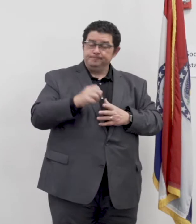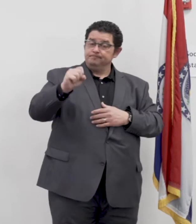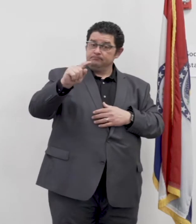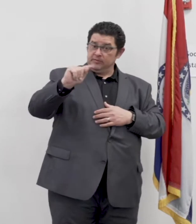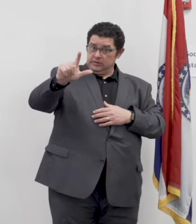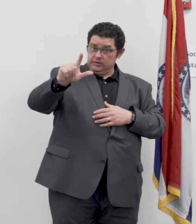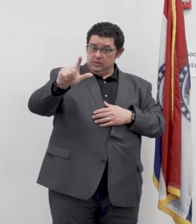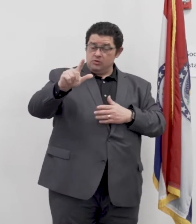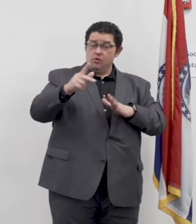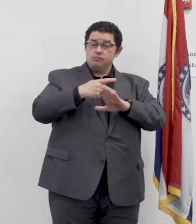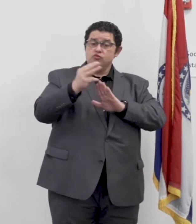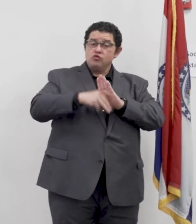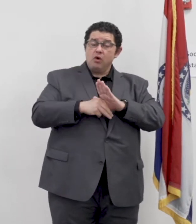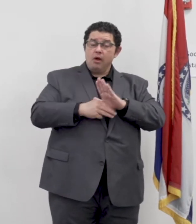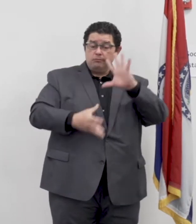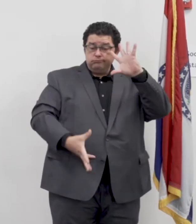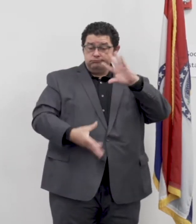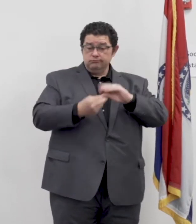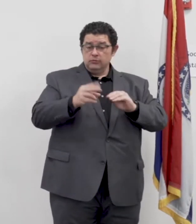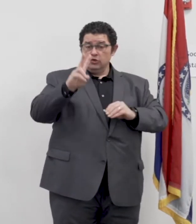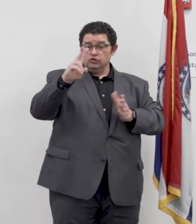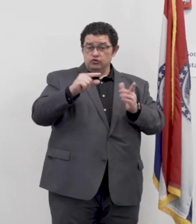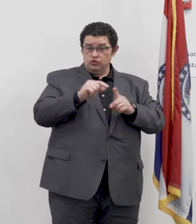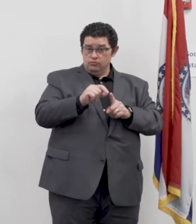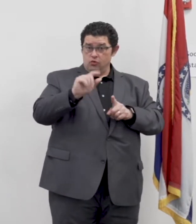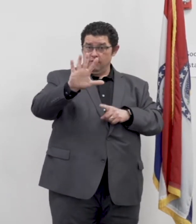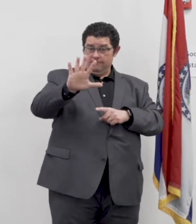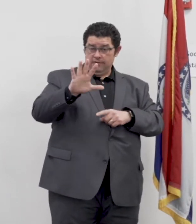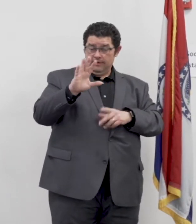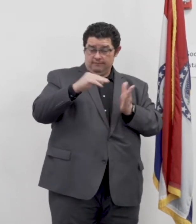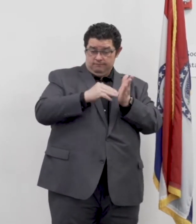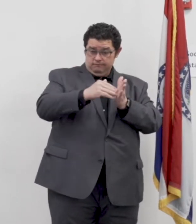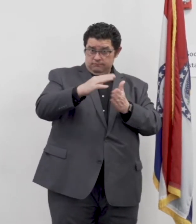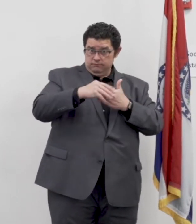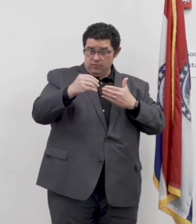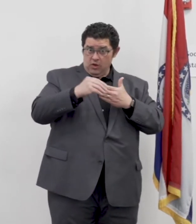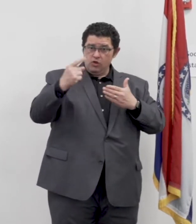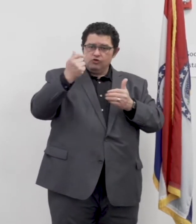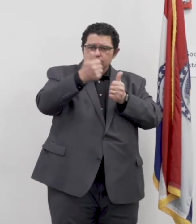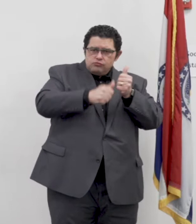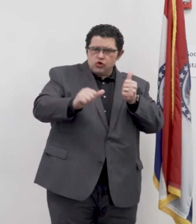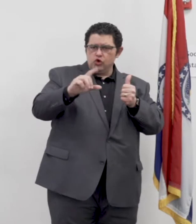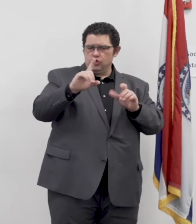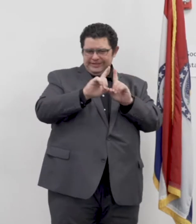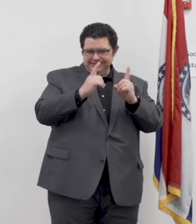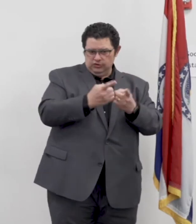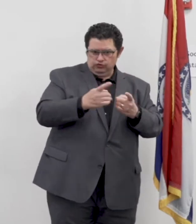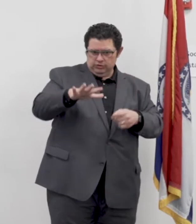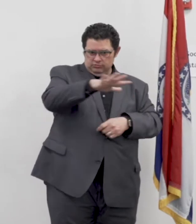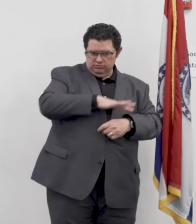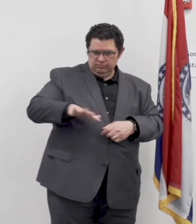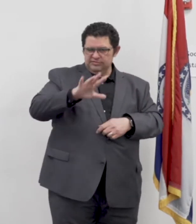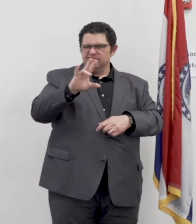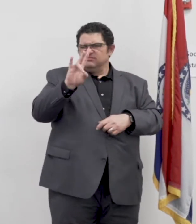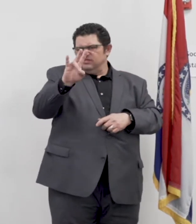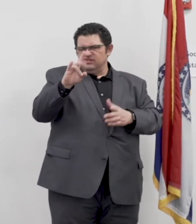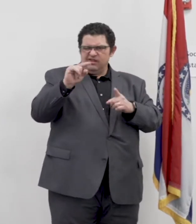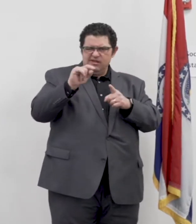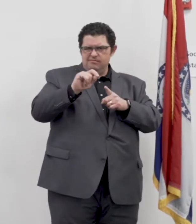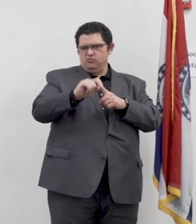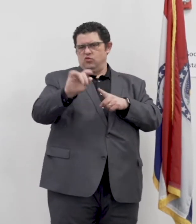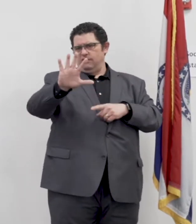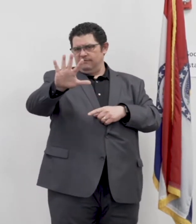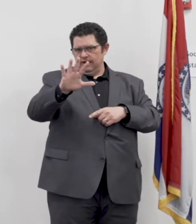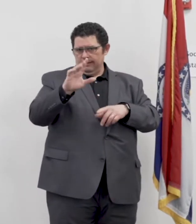total $2.5 million per county council district. This in total will be about $17.5 million, which